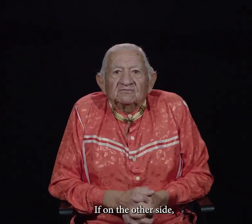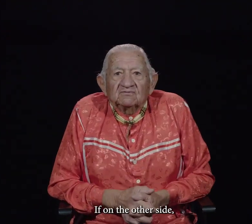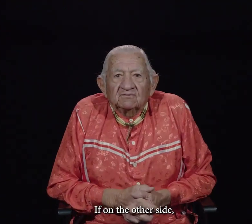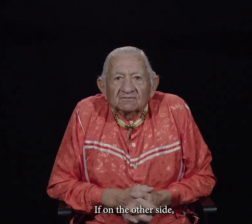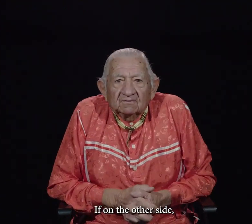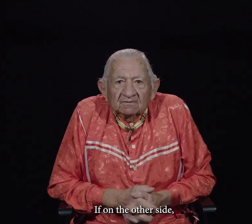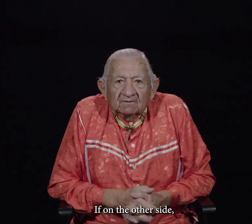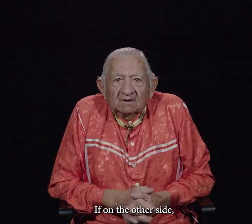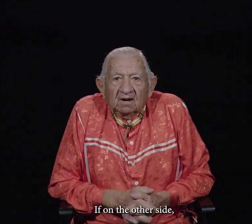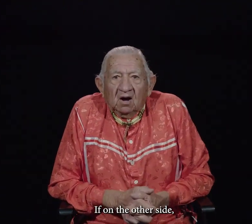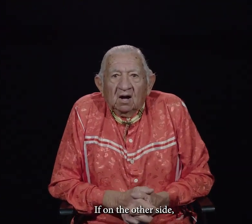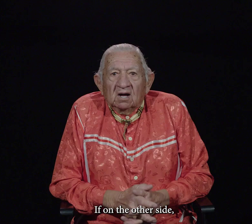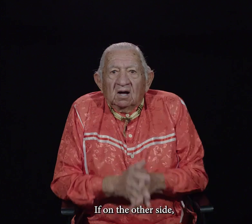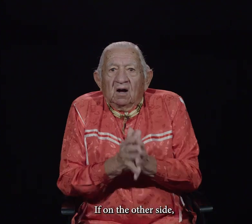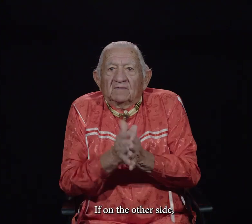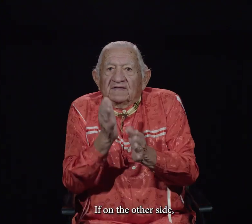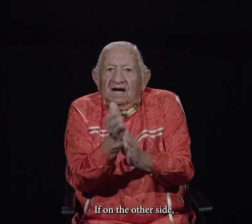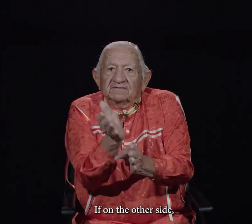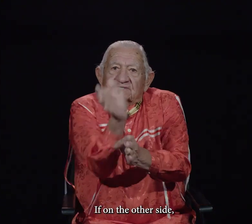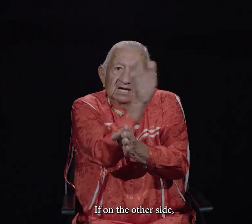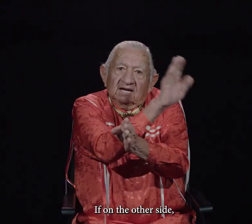If, on the other side,